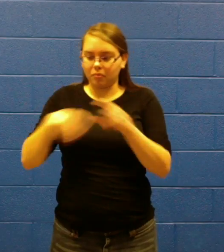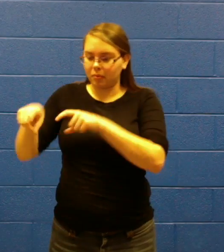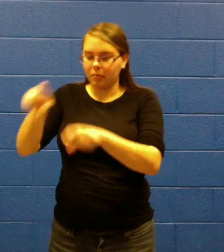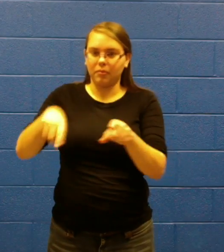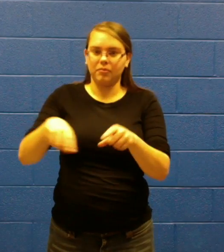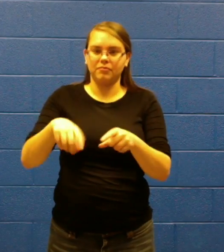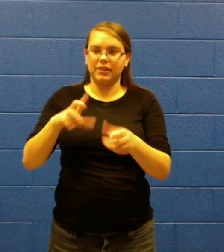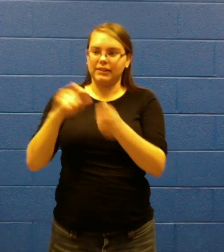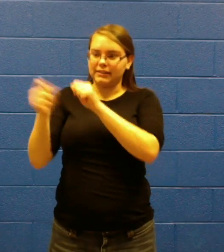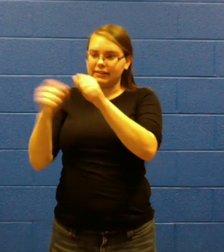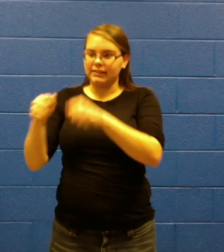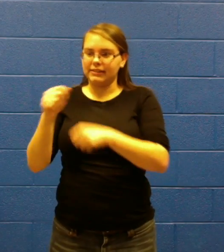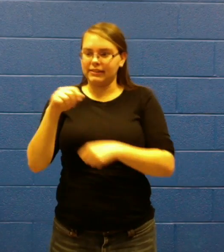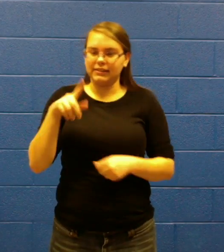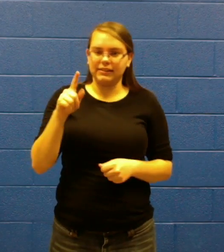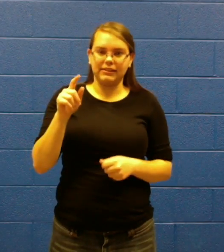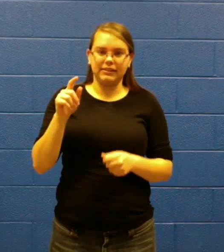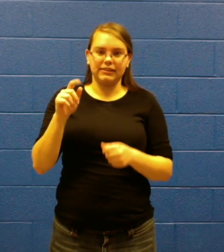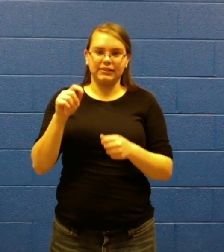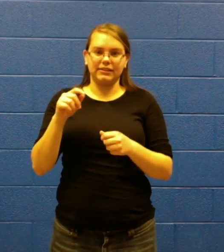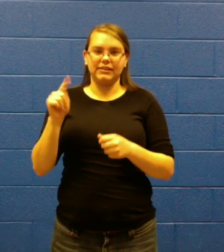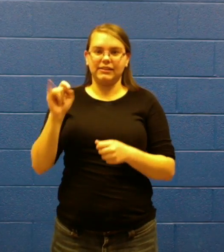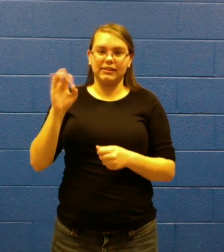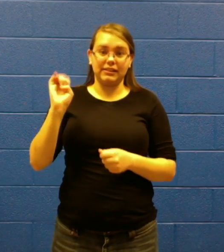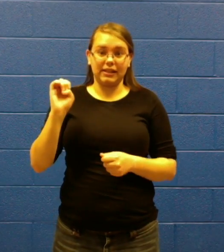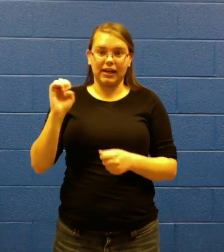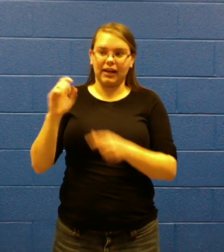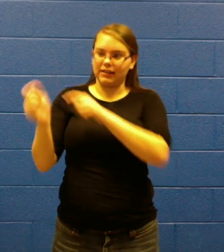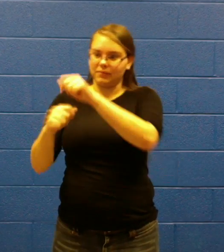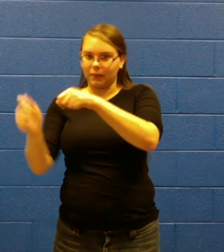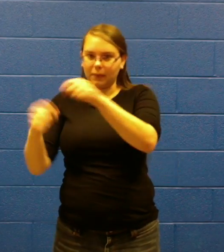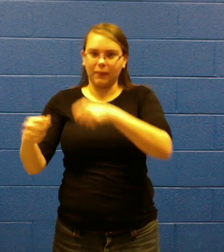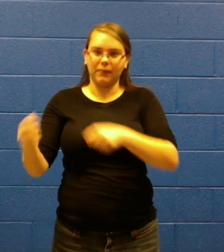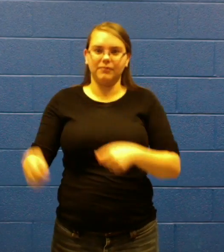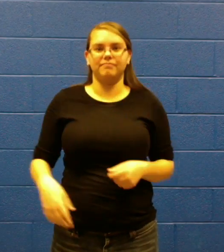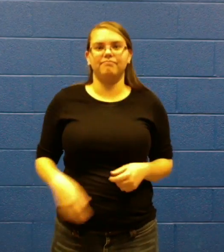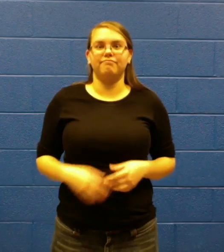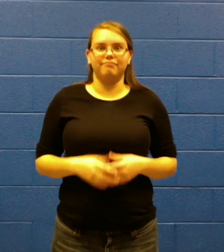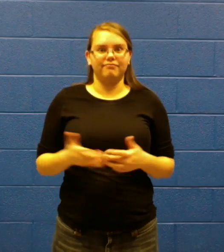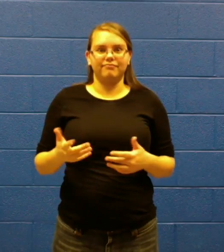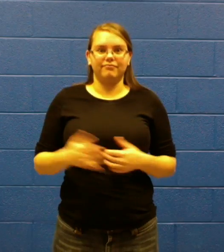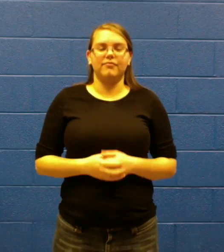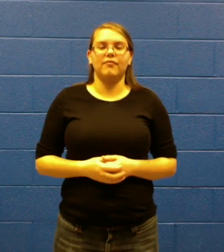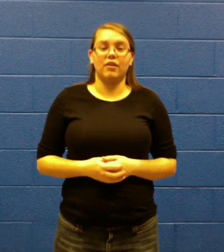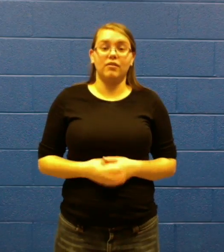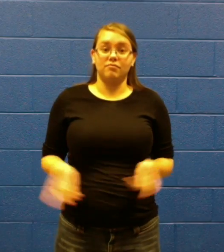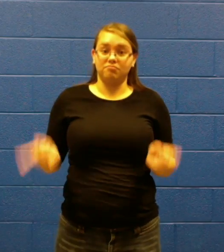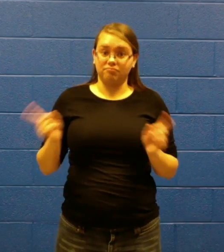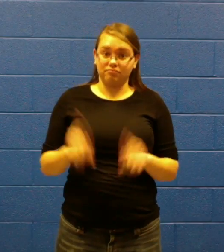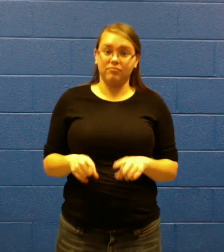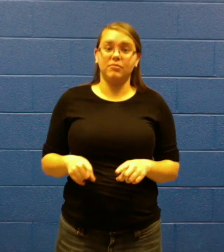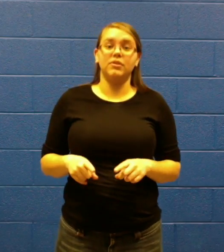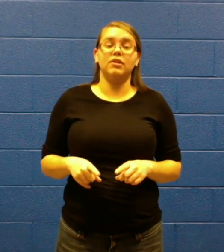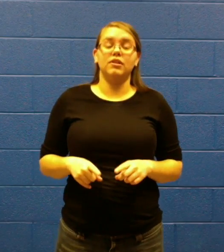fire in our yard. And this was about, I want to say, a year after we had gotten Dresden, so he was still